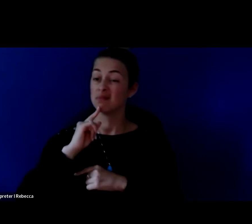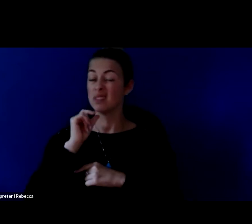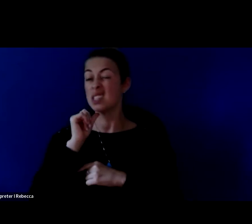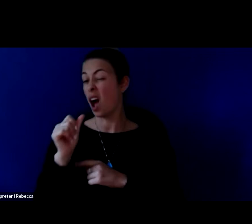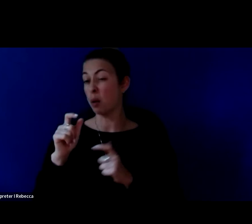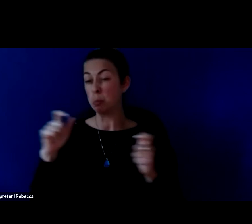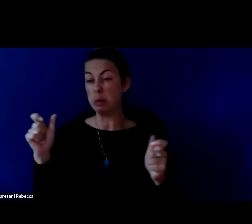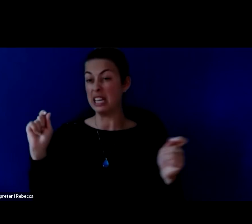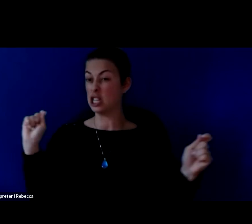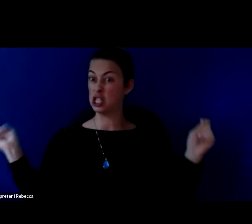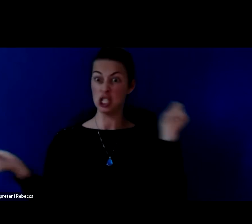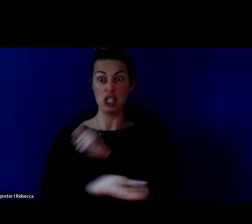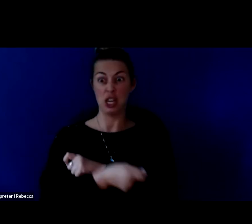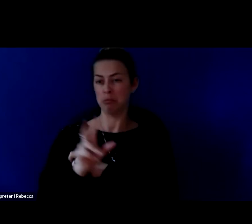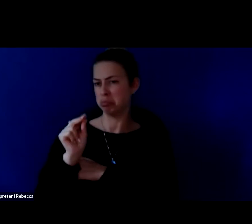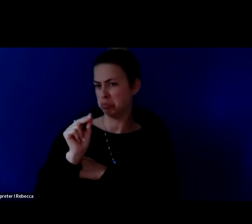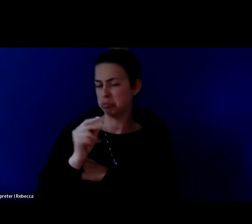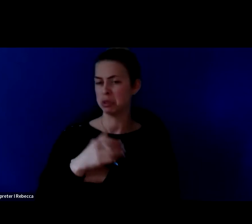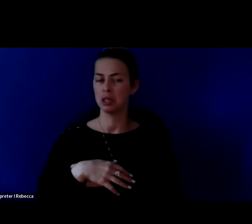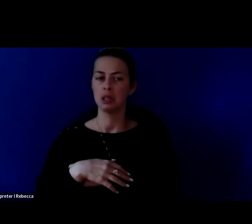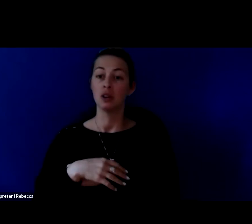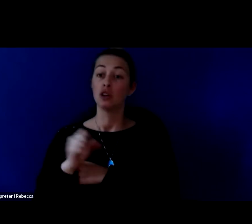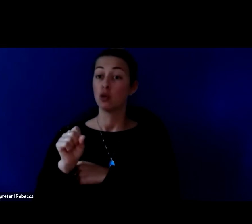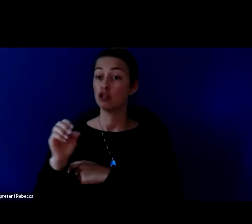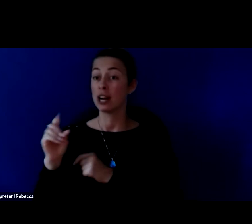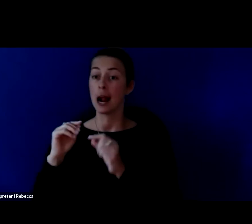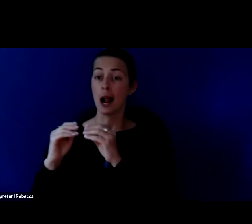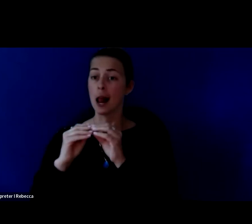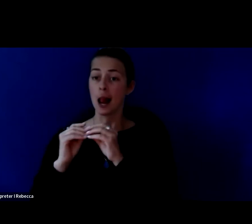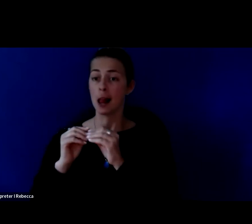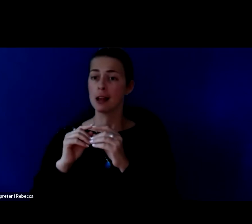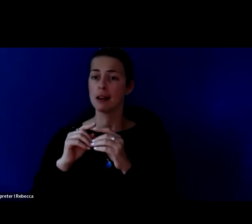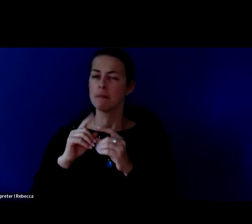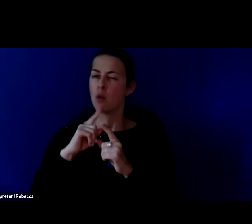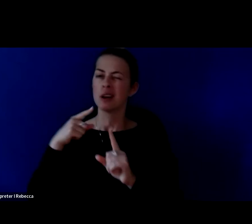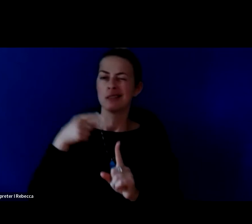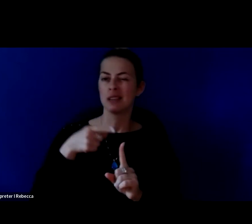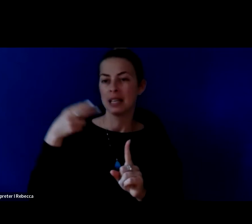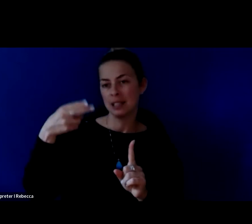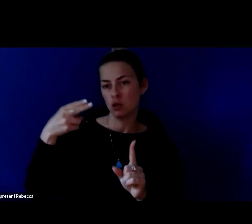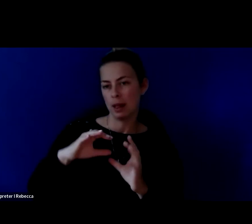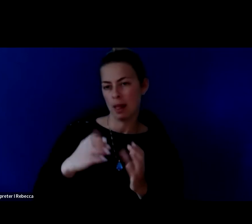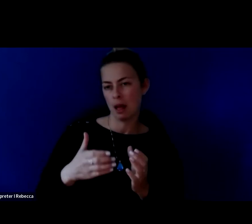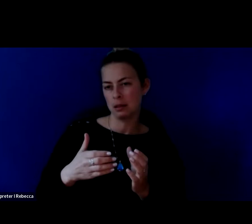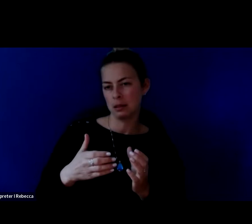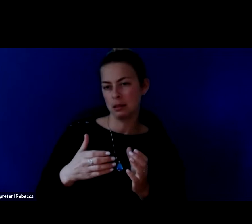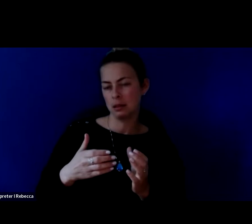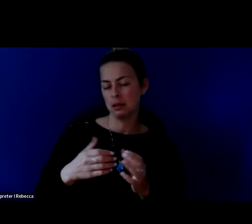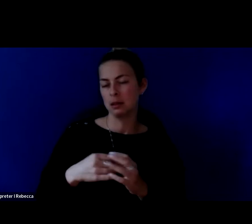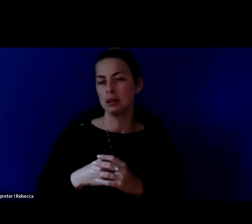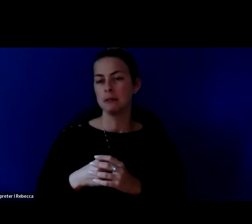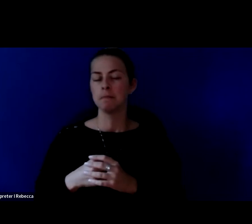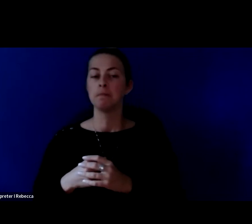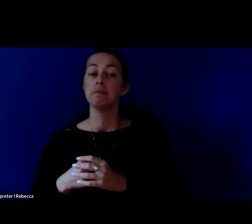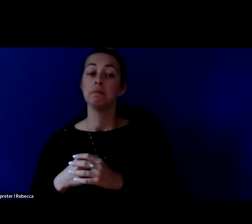of the buzz and the argument around social studies actually has been maybe more in the history classes. However,